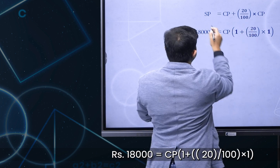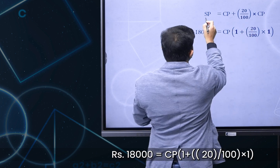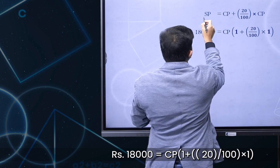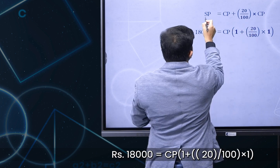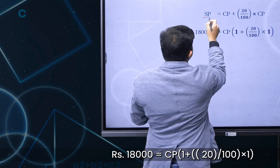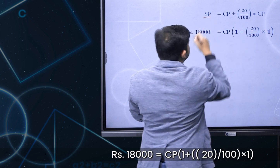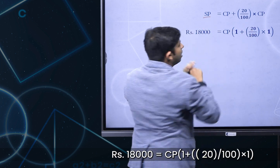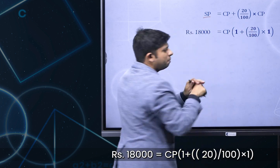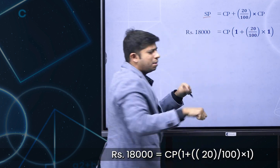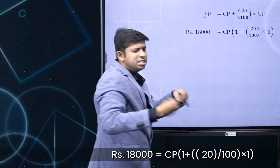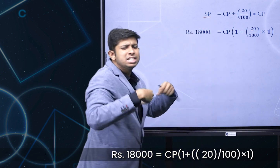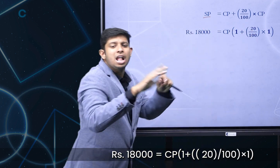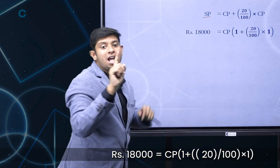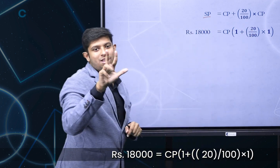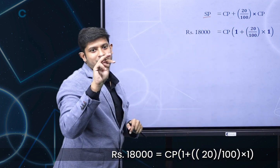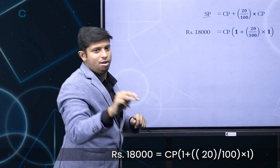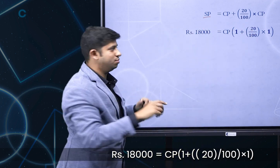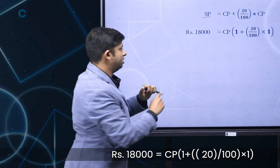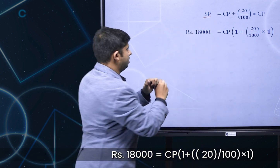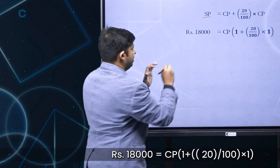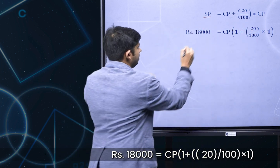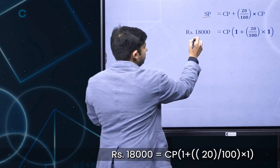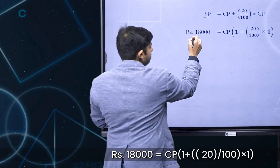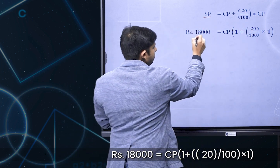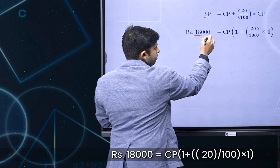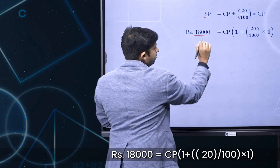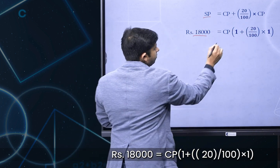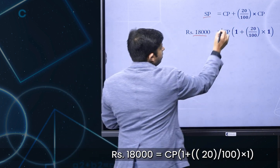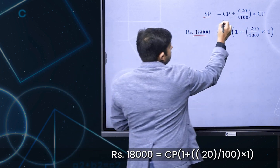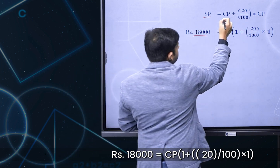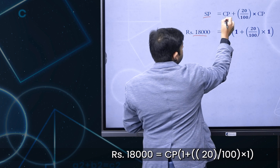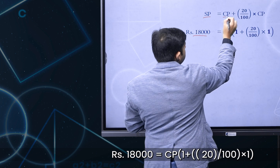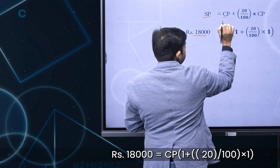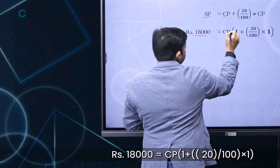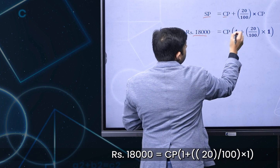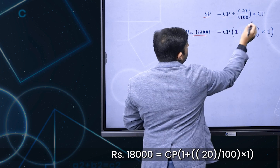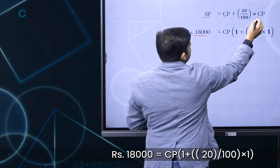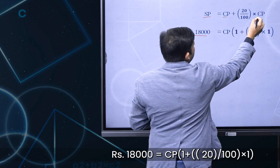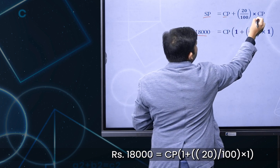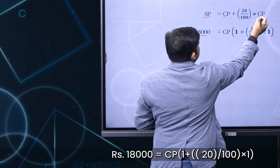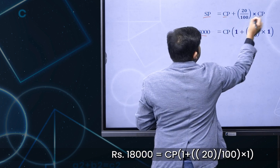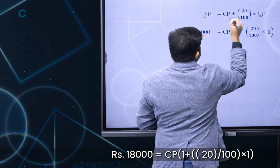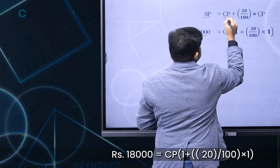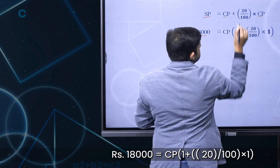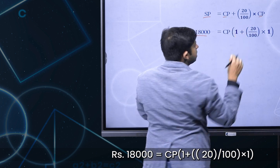Rs 18,000 equals to CP of 1 plus 20 by 100 into